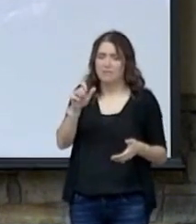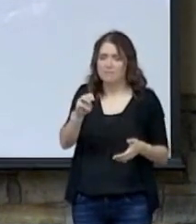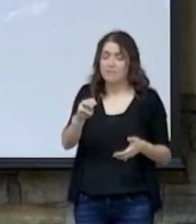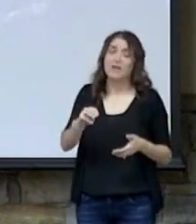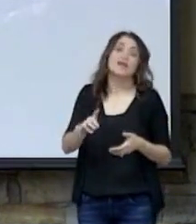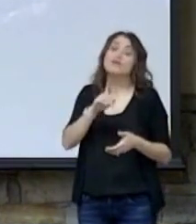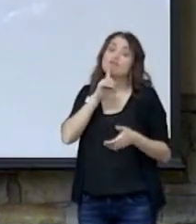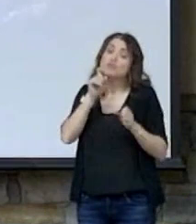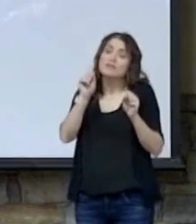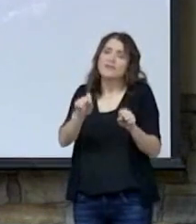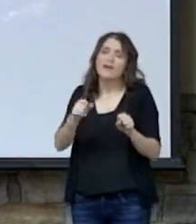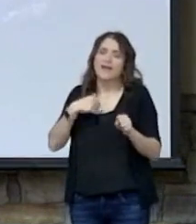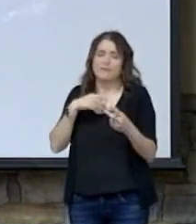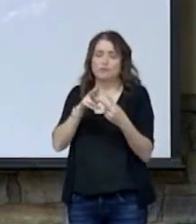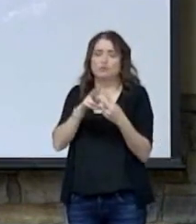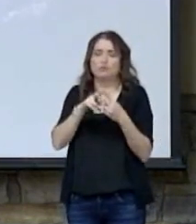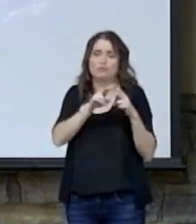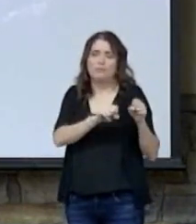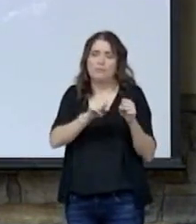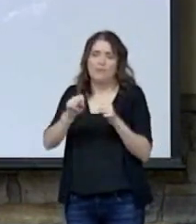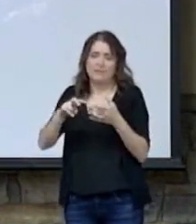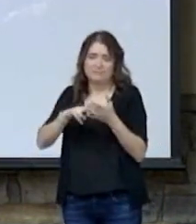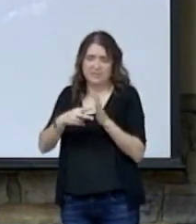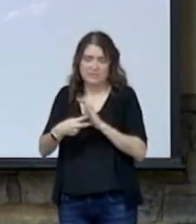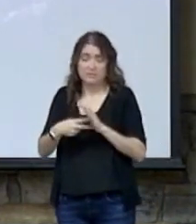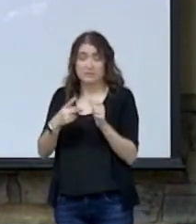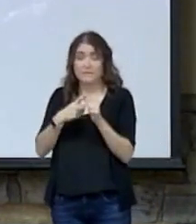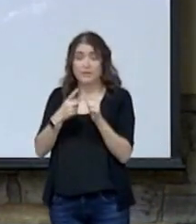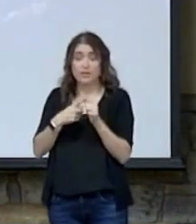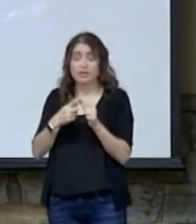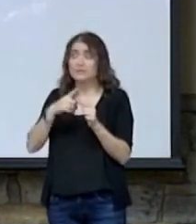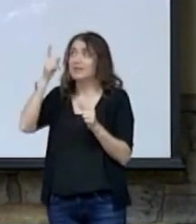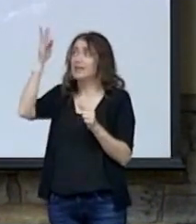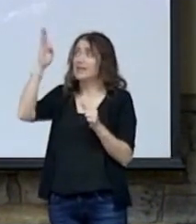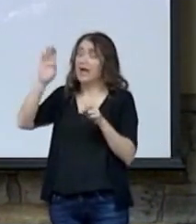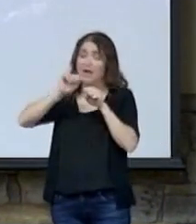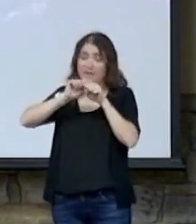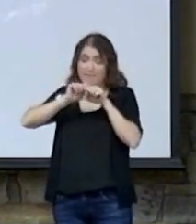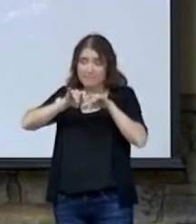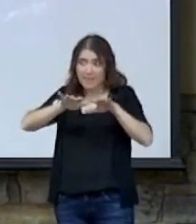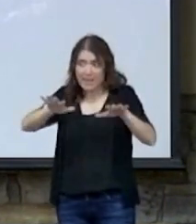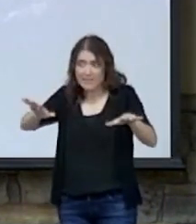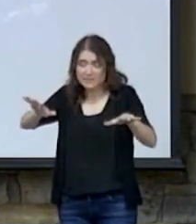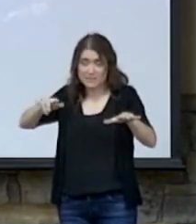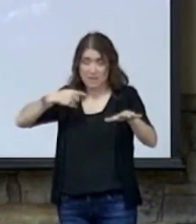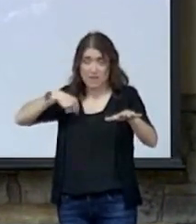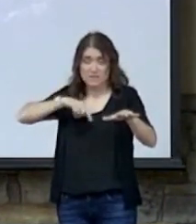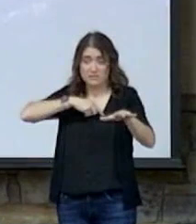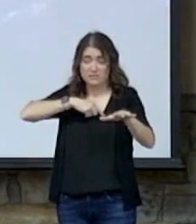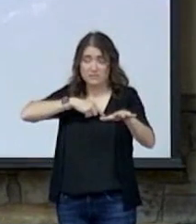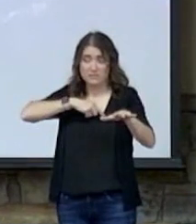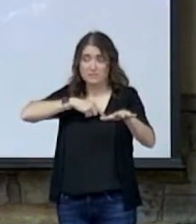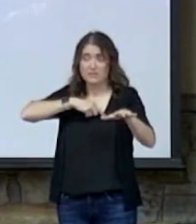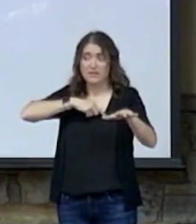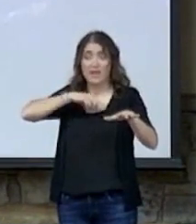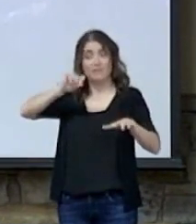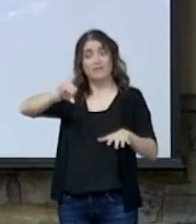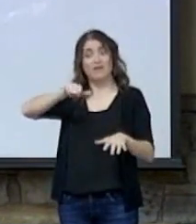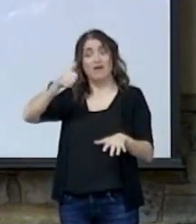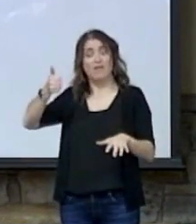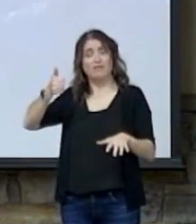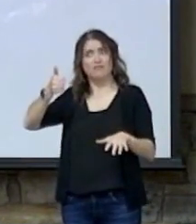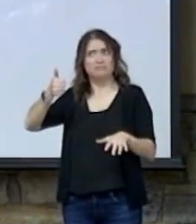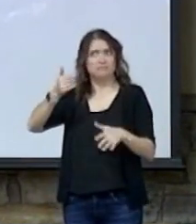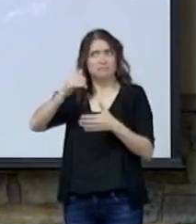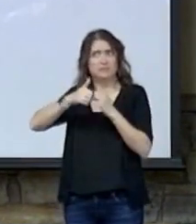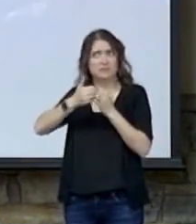really have two possible meanings. One is God blessing us, and the other is somehow us